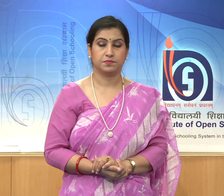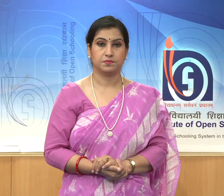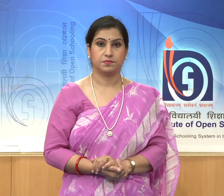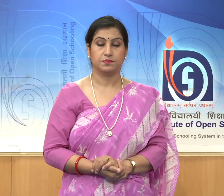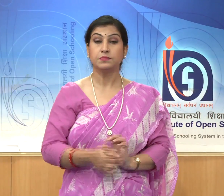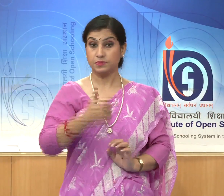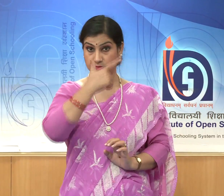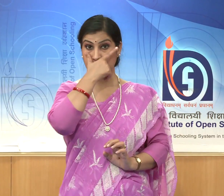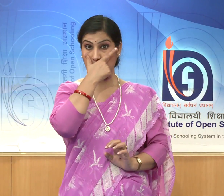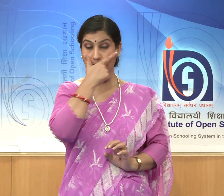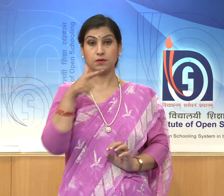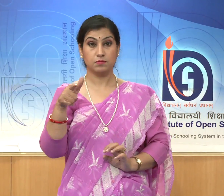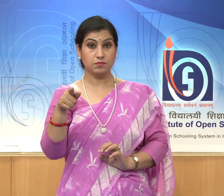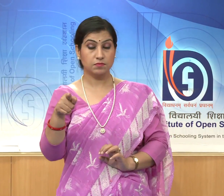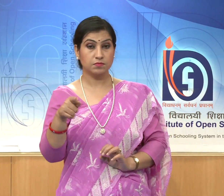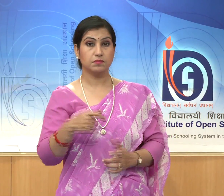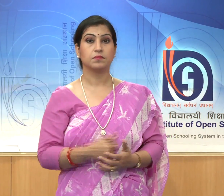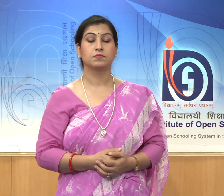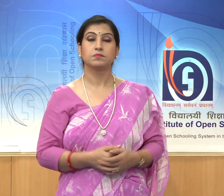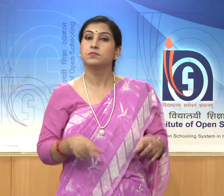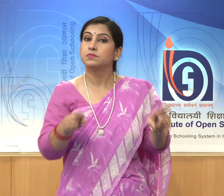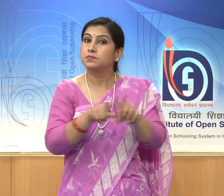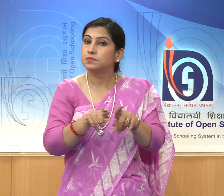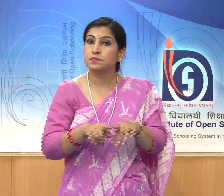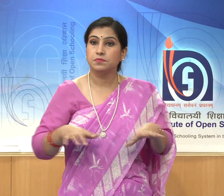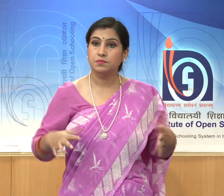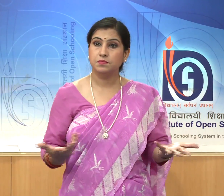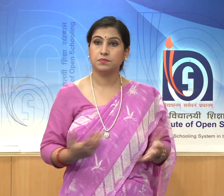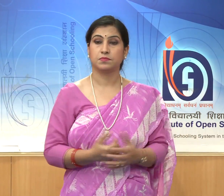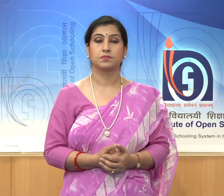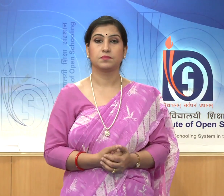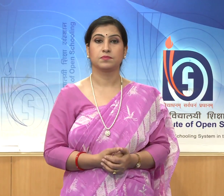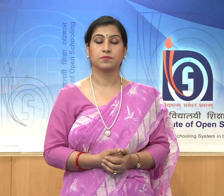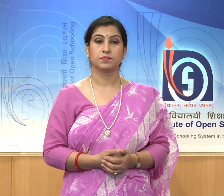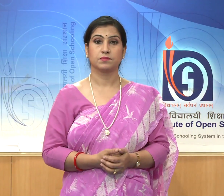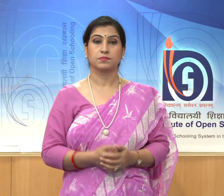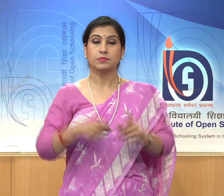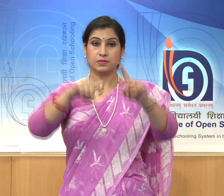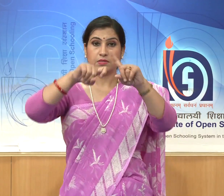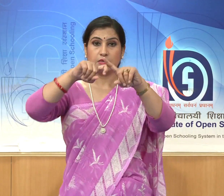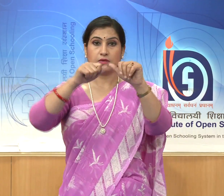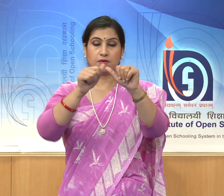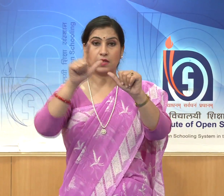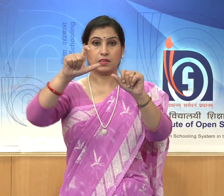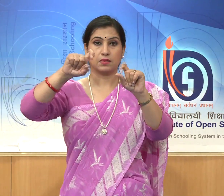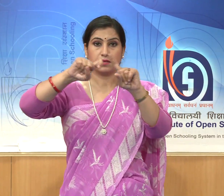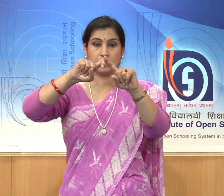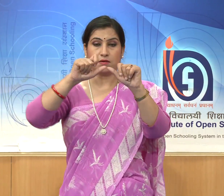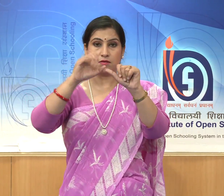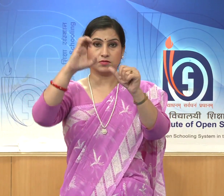Jain scripture like Kalpa Sutra Katha